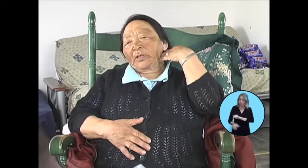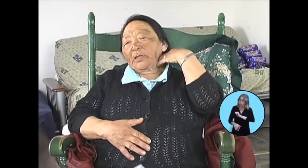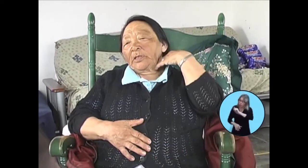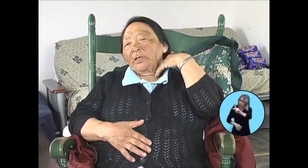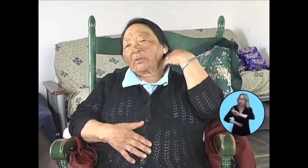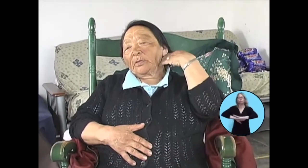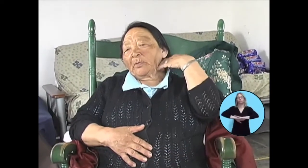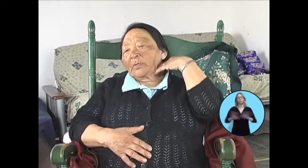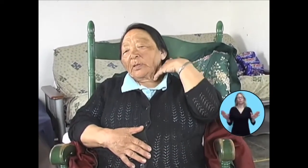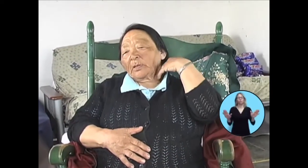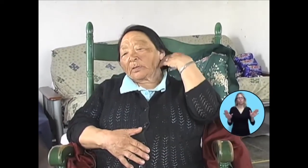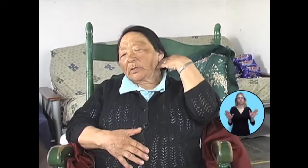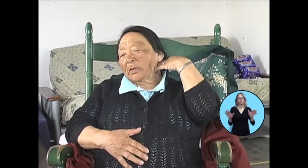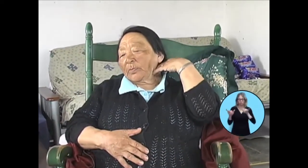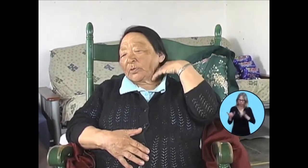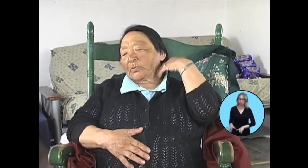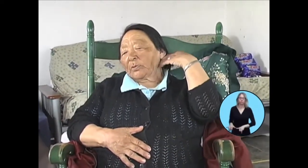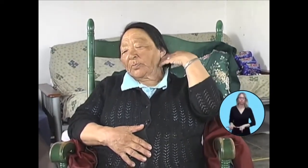yet.